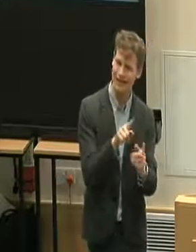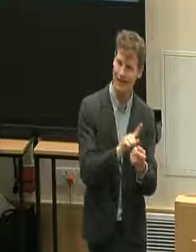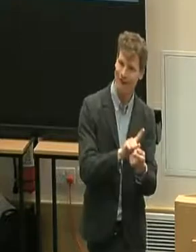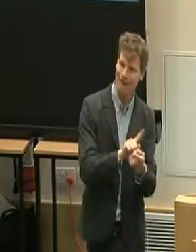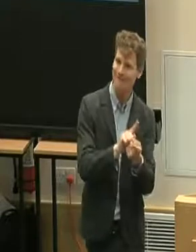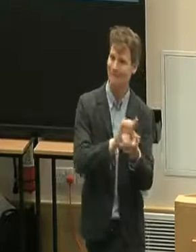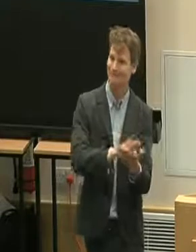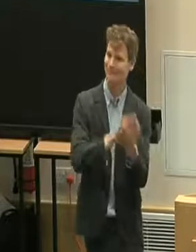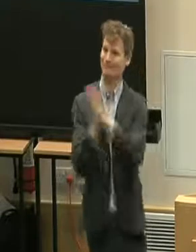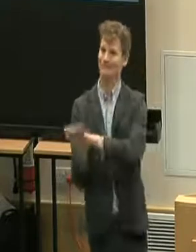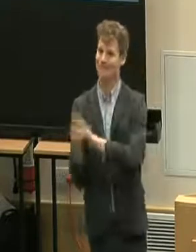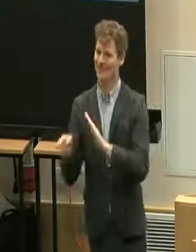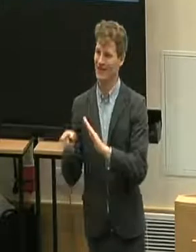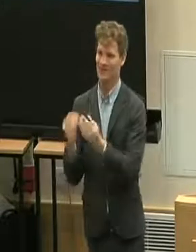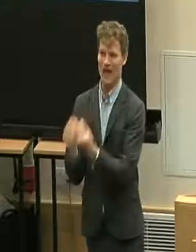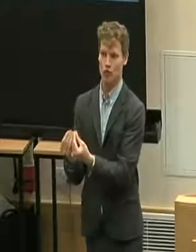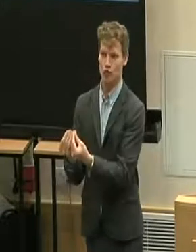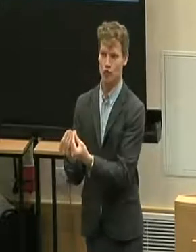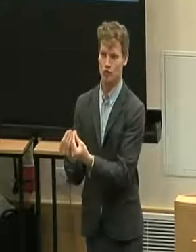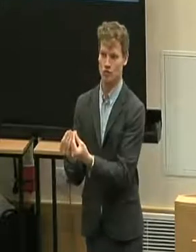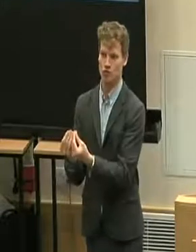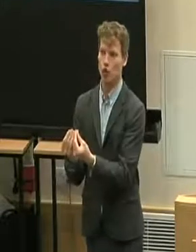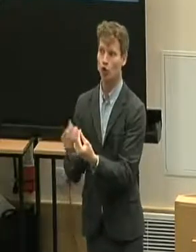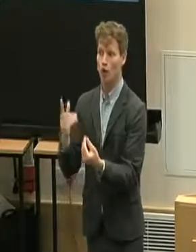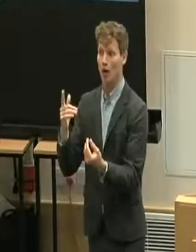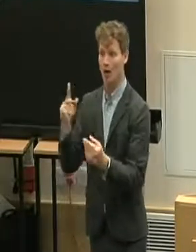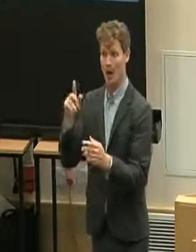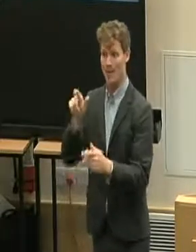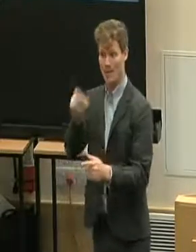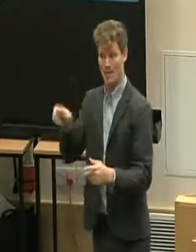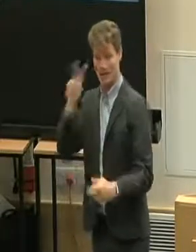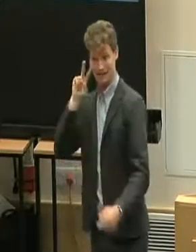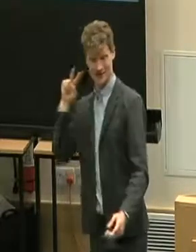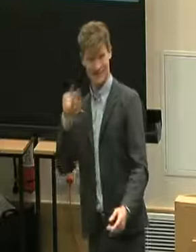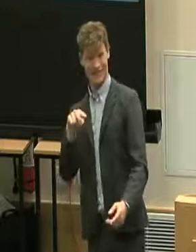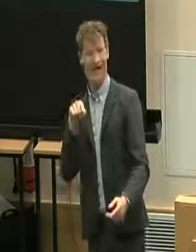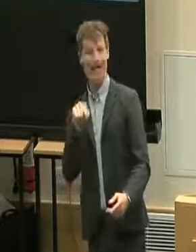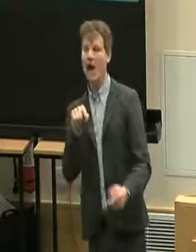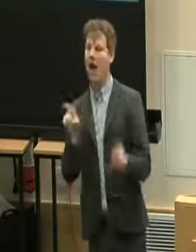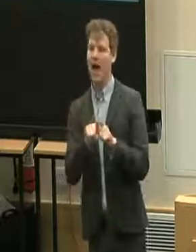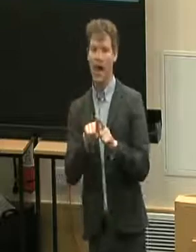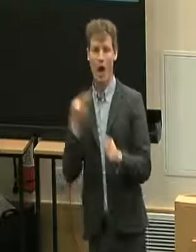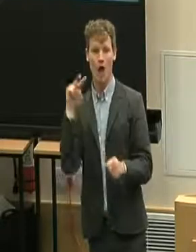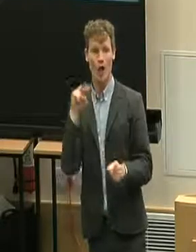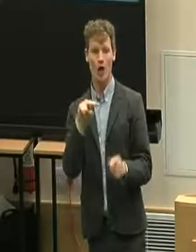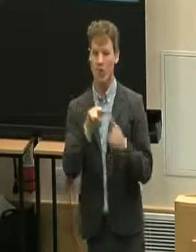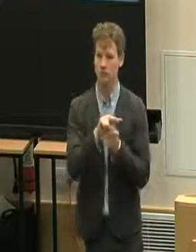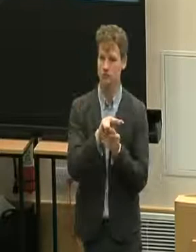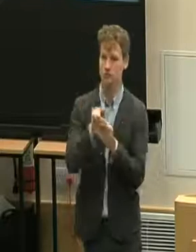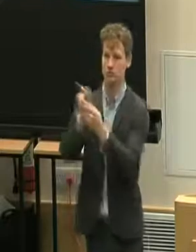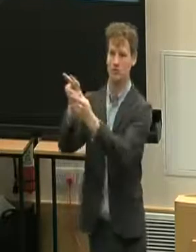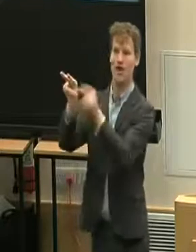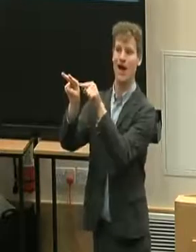whether you know it or not, whether you appreciate it or not, all of the legal work, all of the thinking that you could do from this point on.